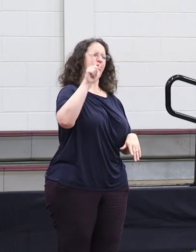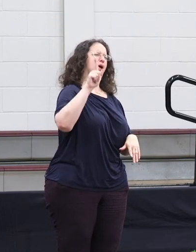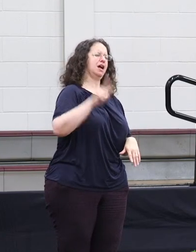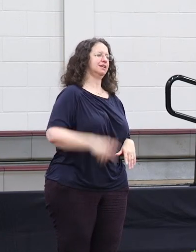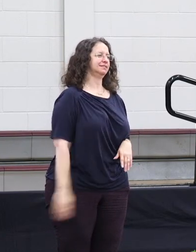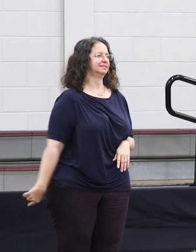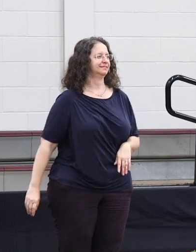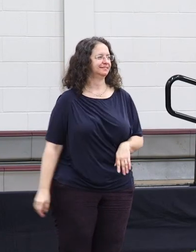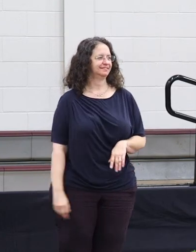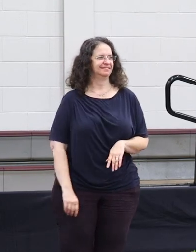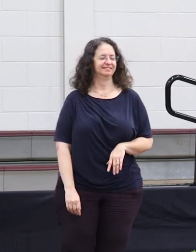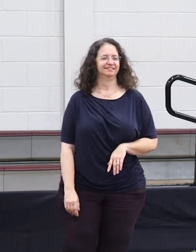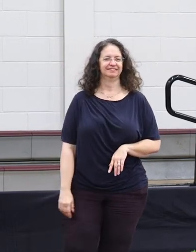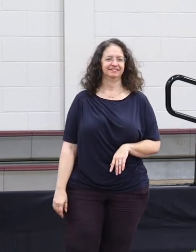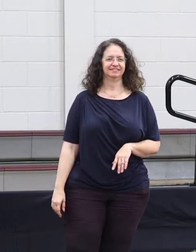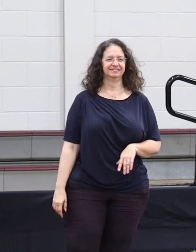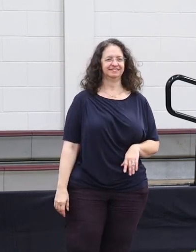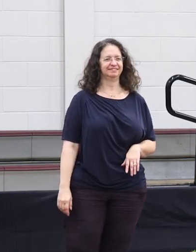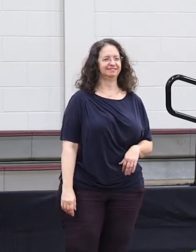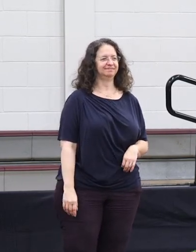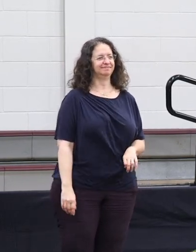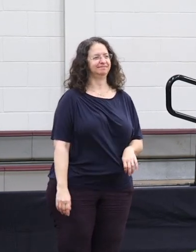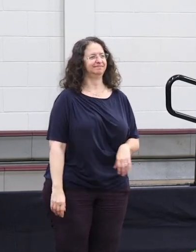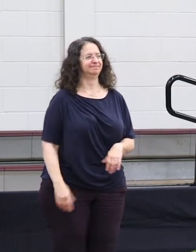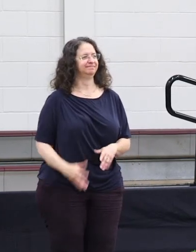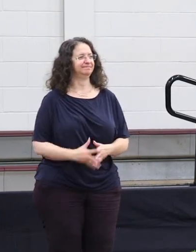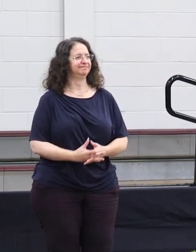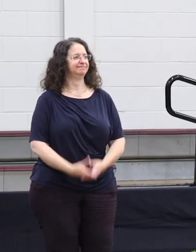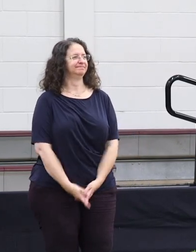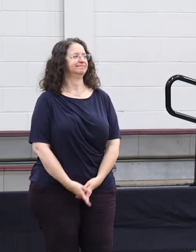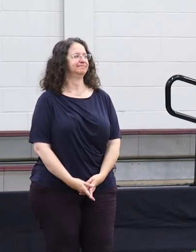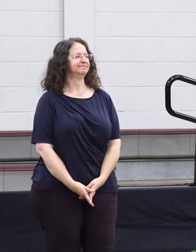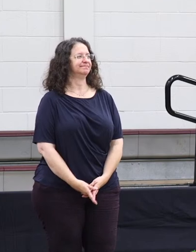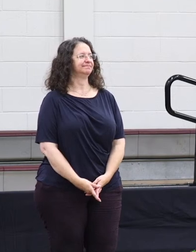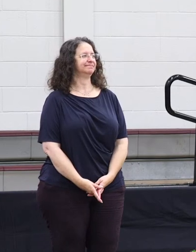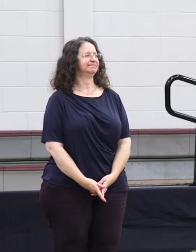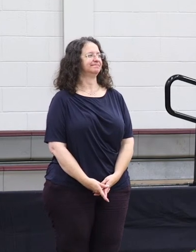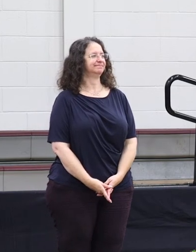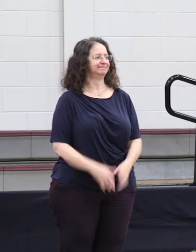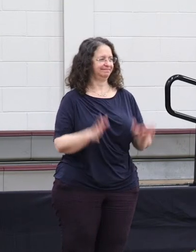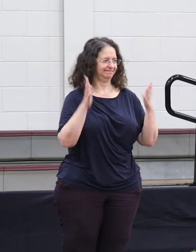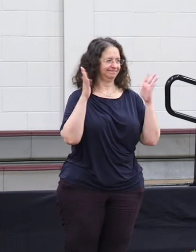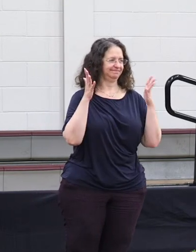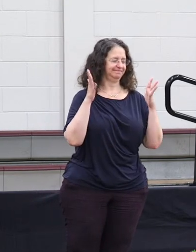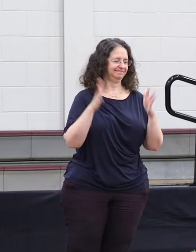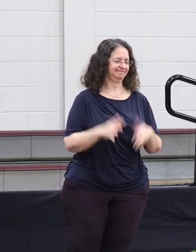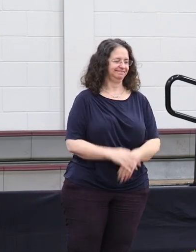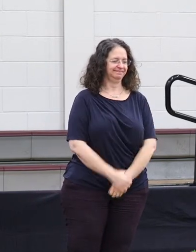2021!